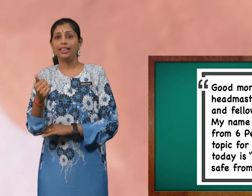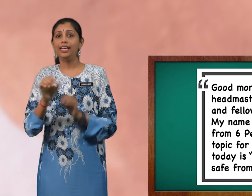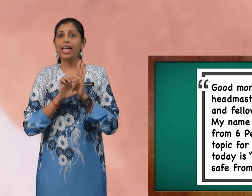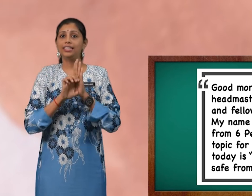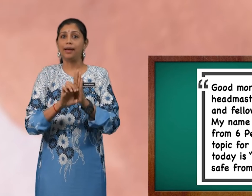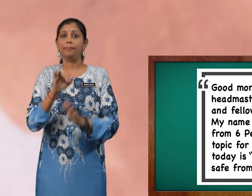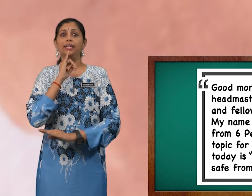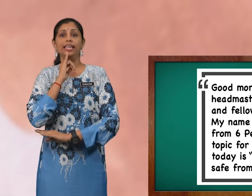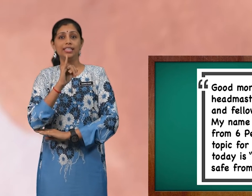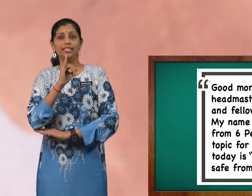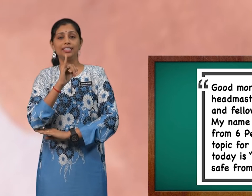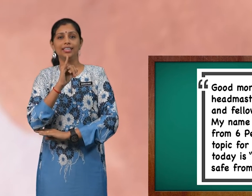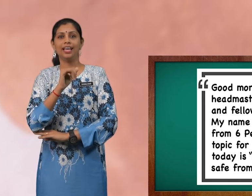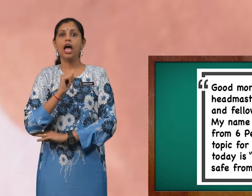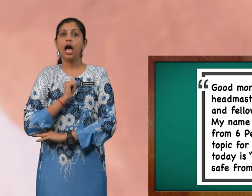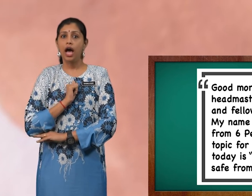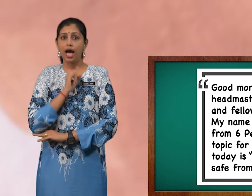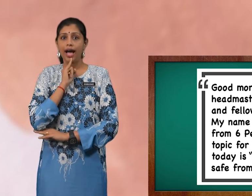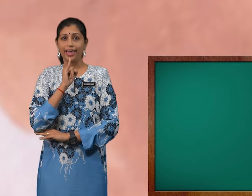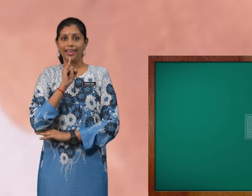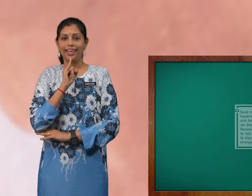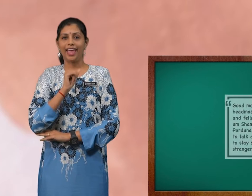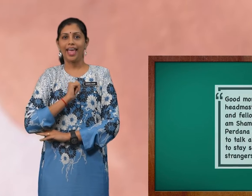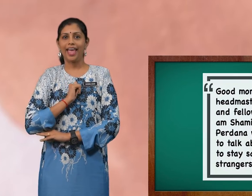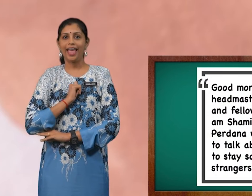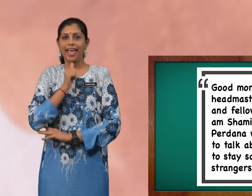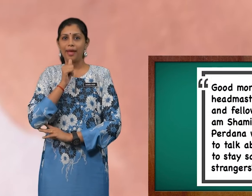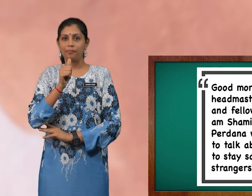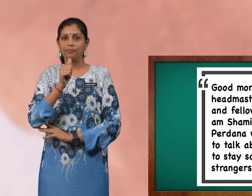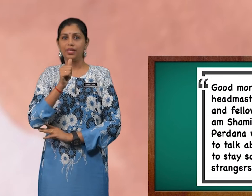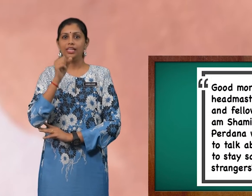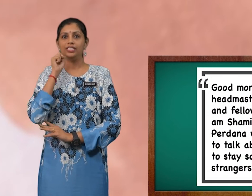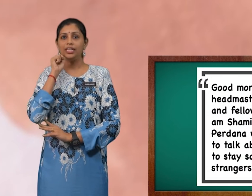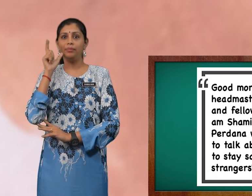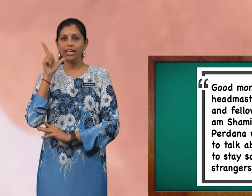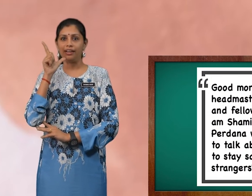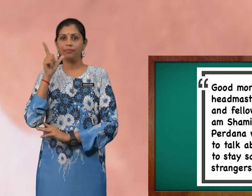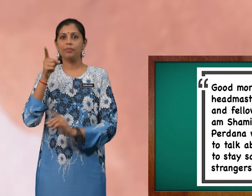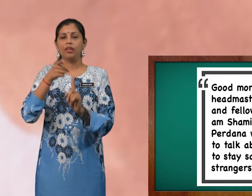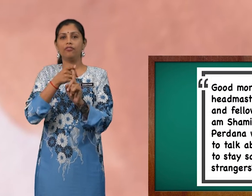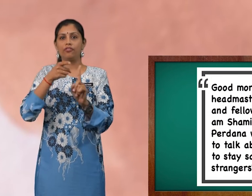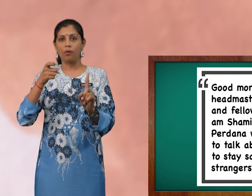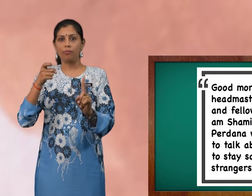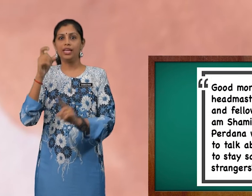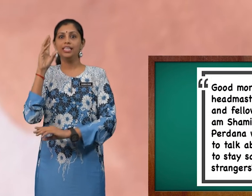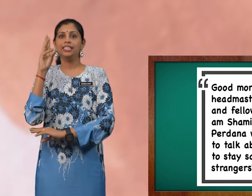Another example is, I am Shamila from